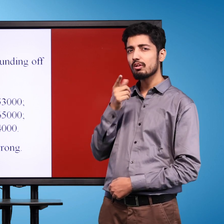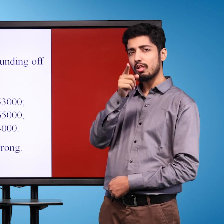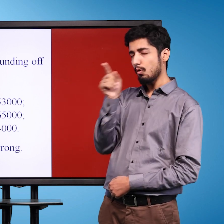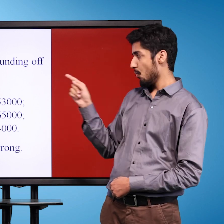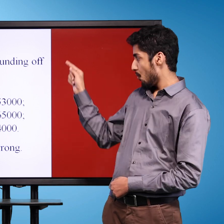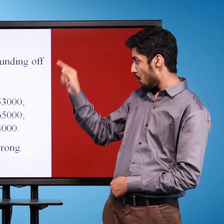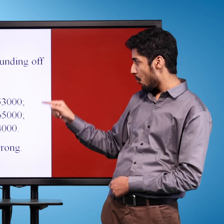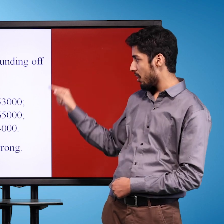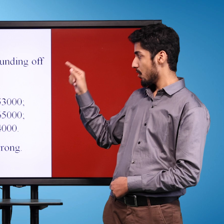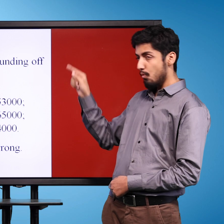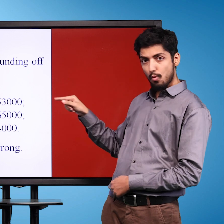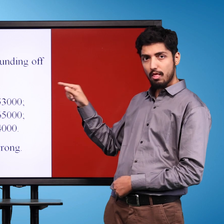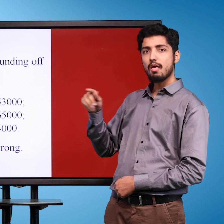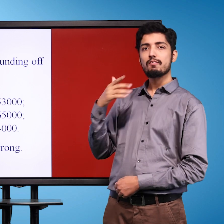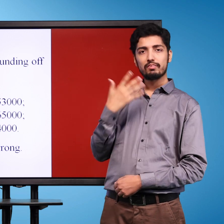Correct those which are wrong.